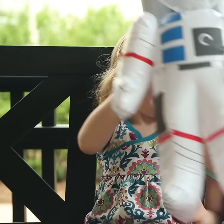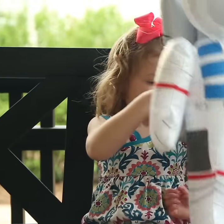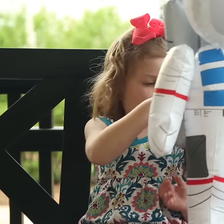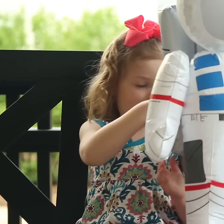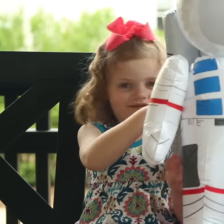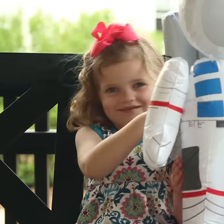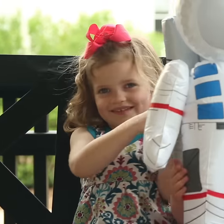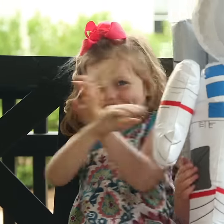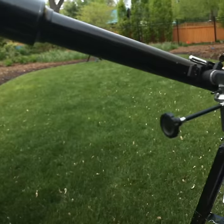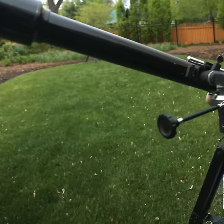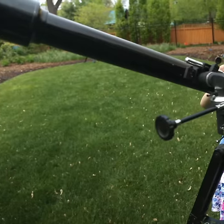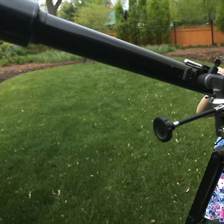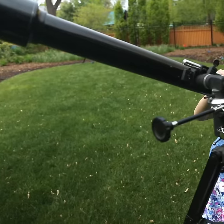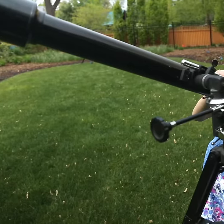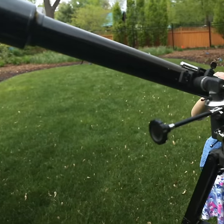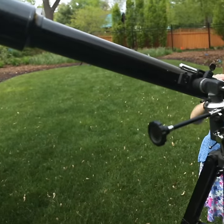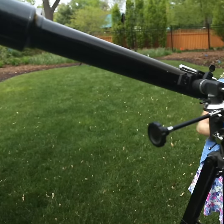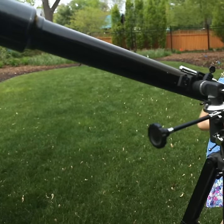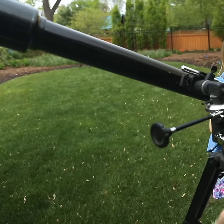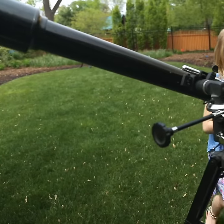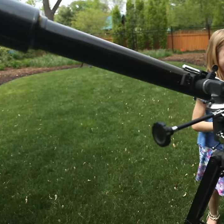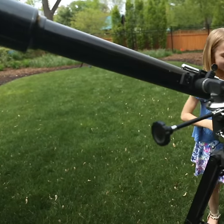with a friend. When you share it with a friend,